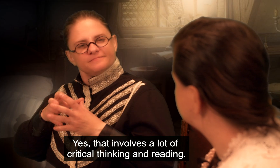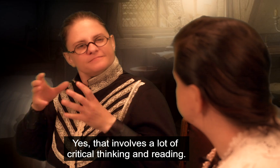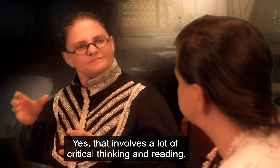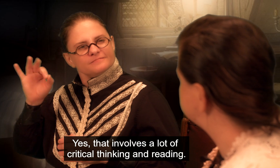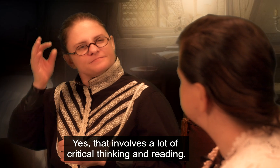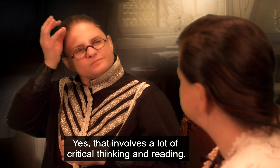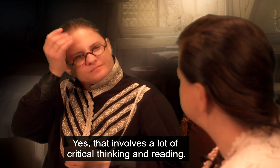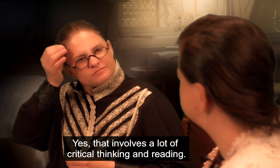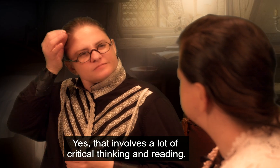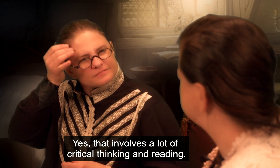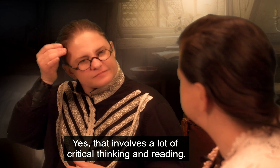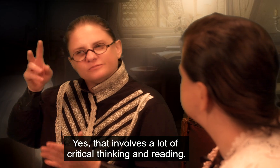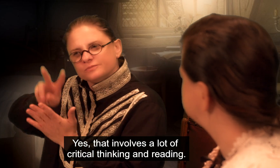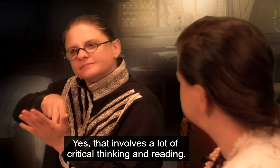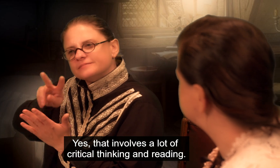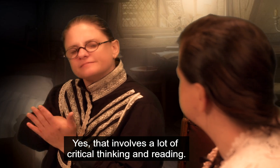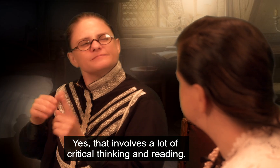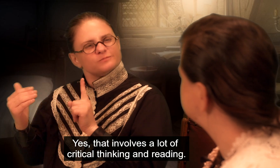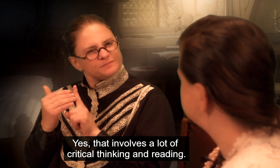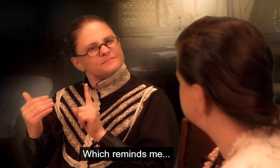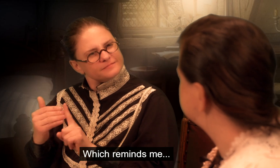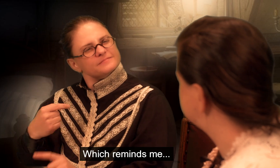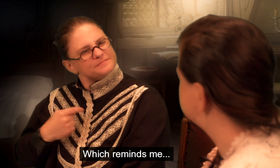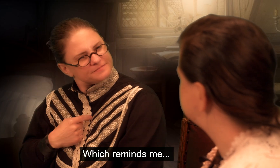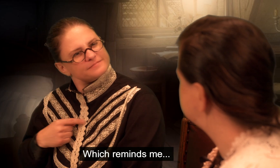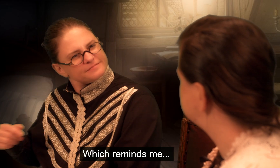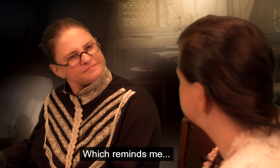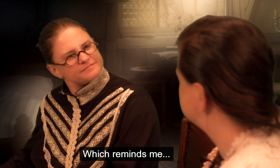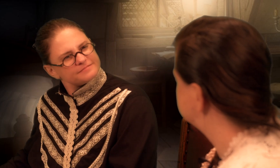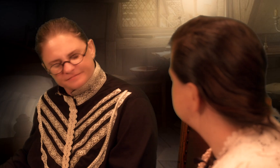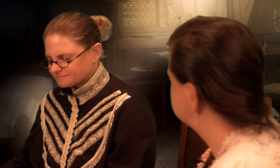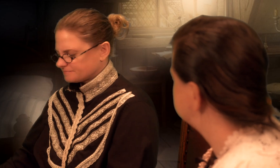Yes, that involves a lot of critical thinking and reading, which reminds me.